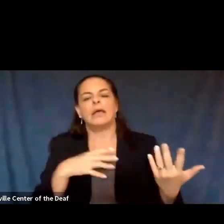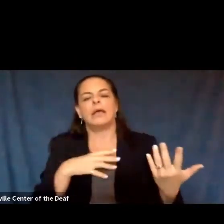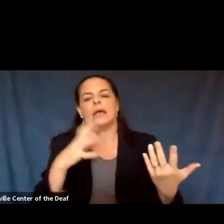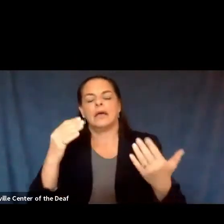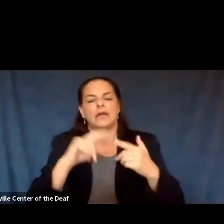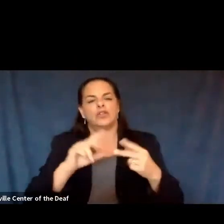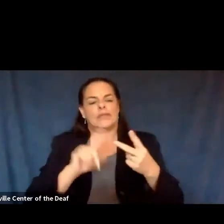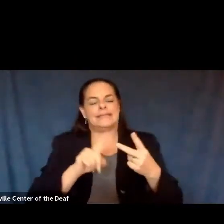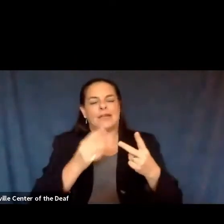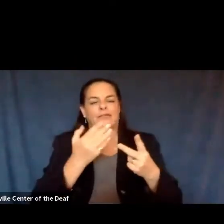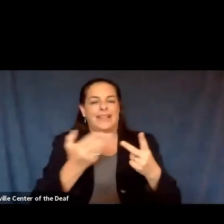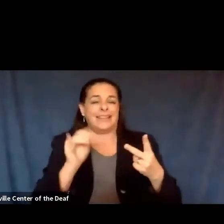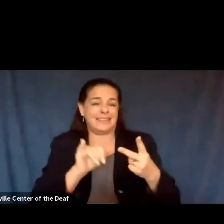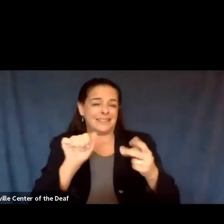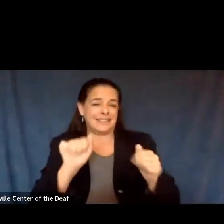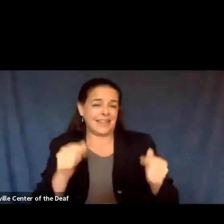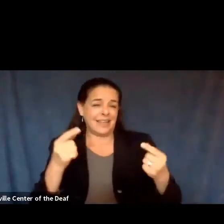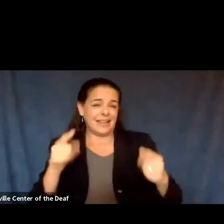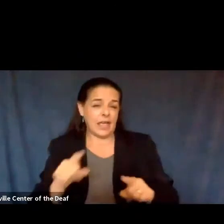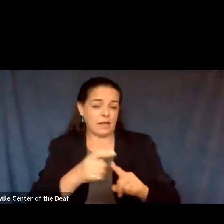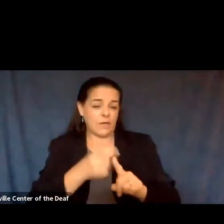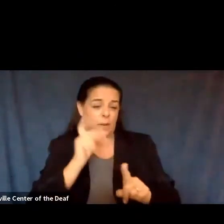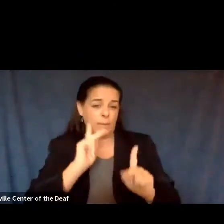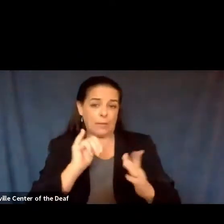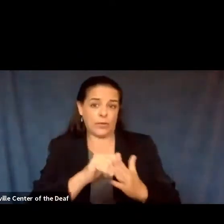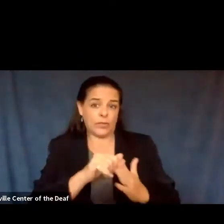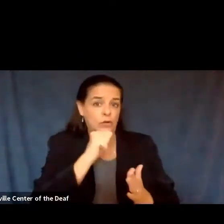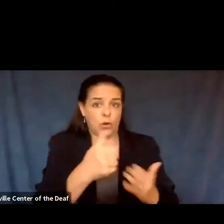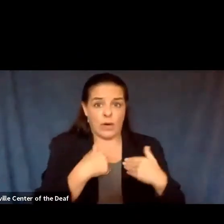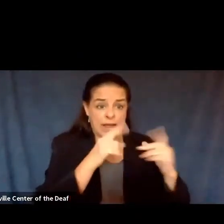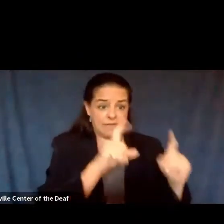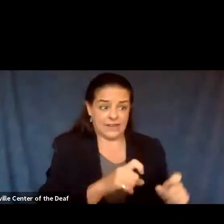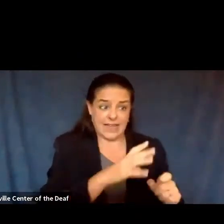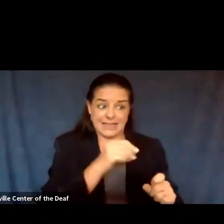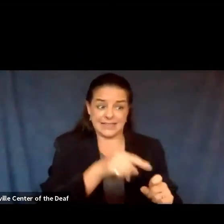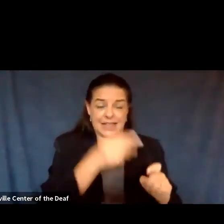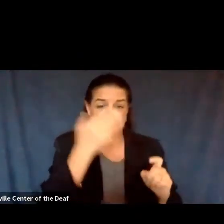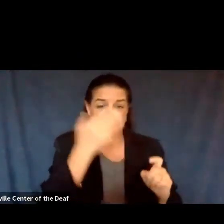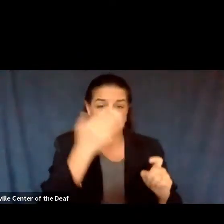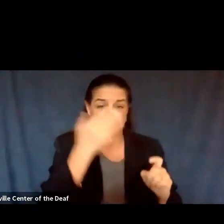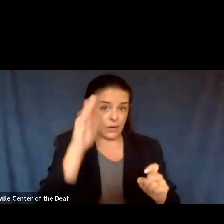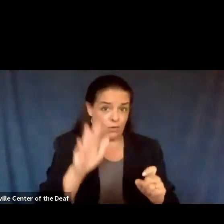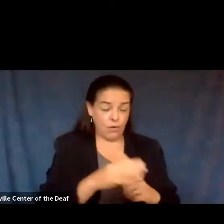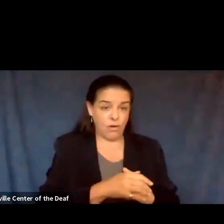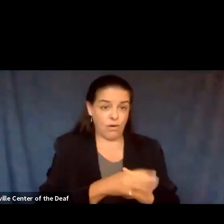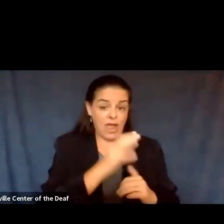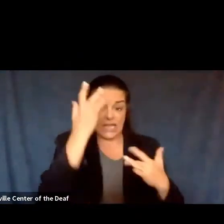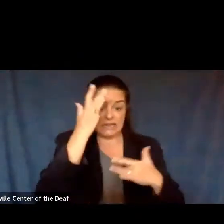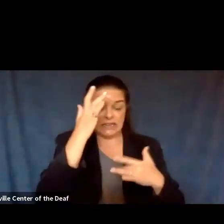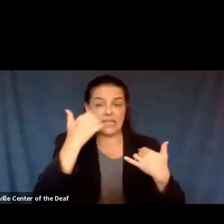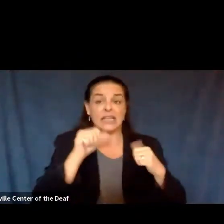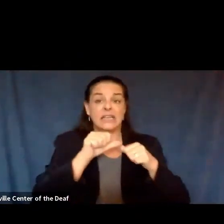effects that can happen from people that that don't get tested and they don't know, and disease continues to